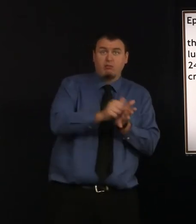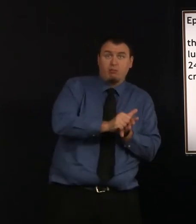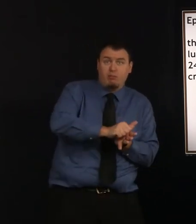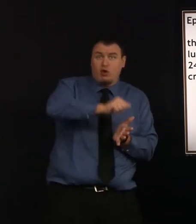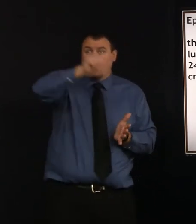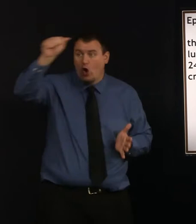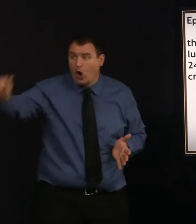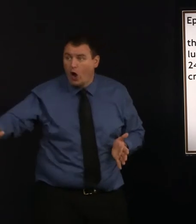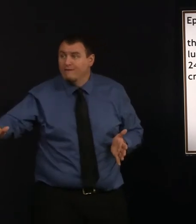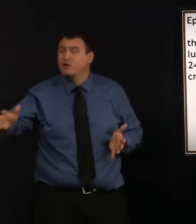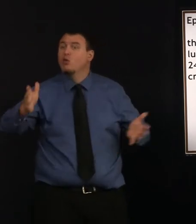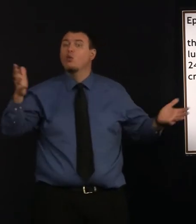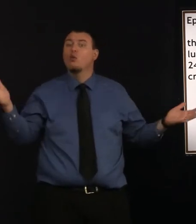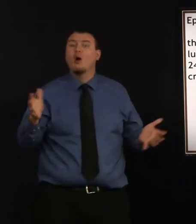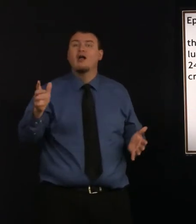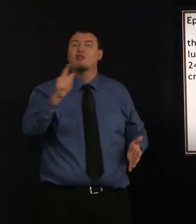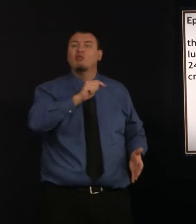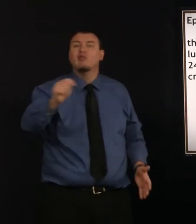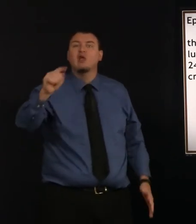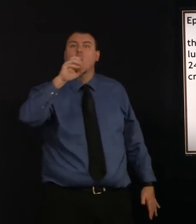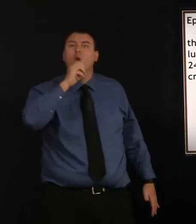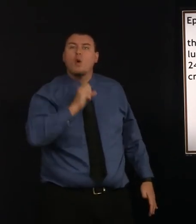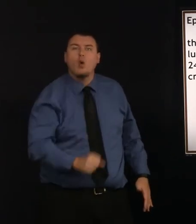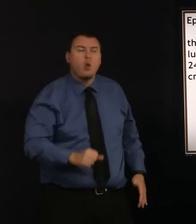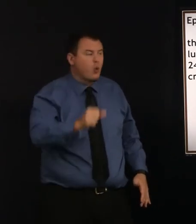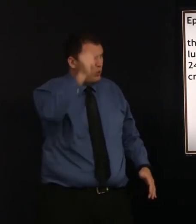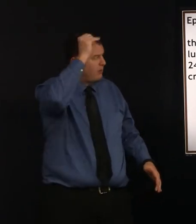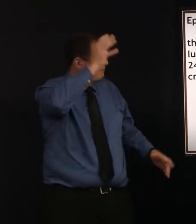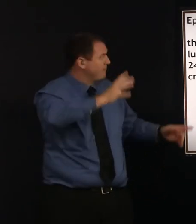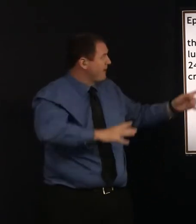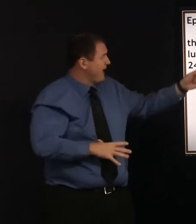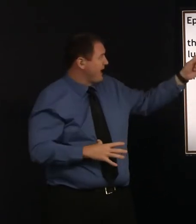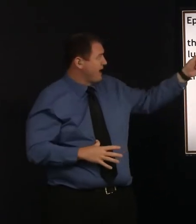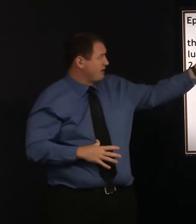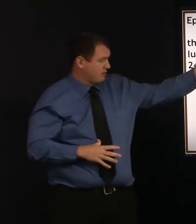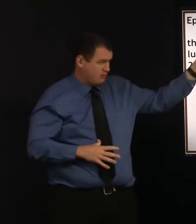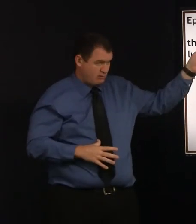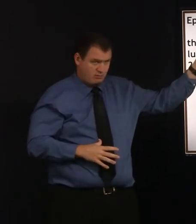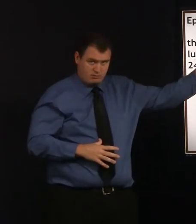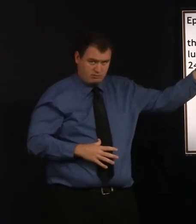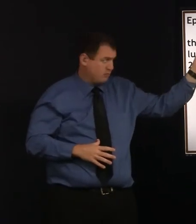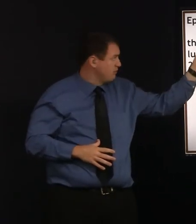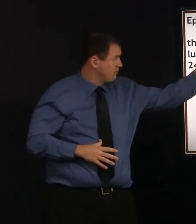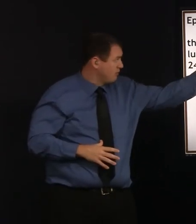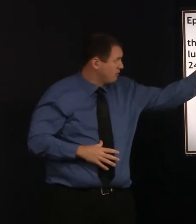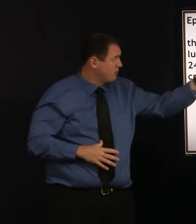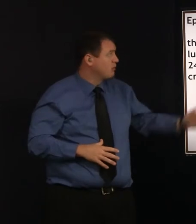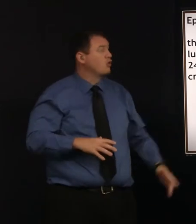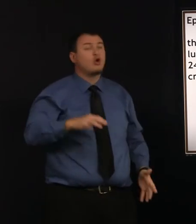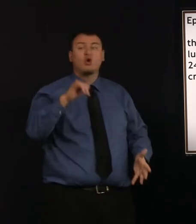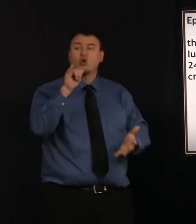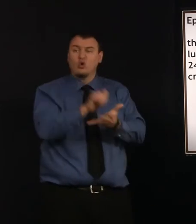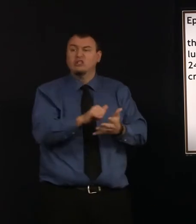what you were before. Take it off. That's the old man.